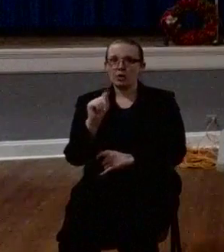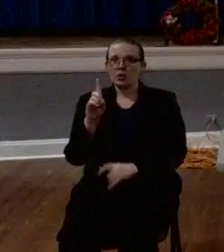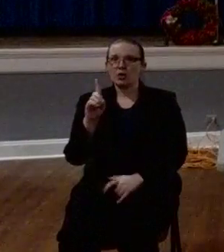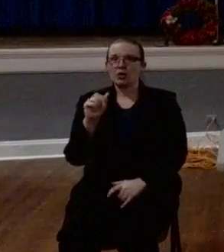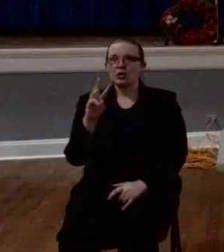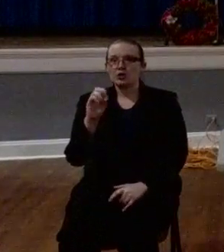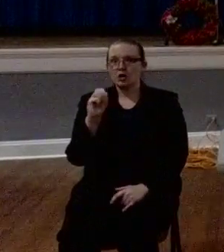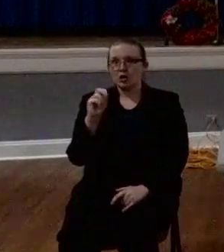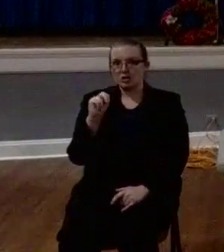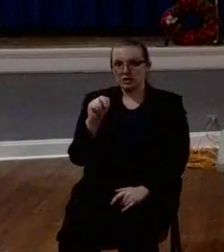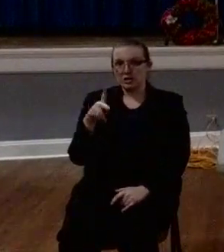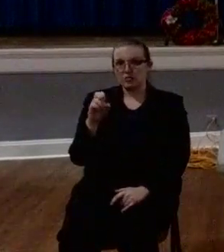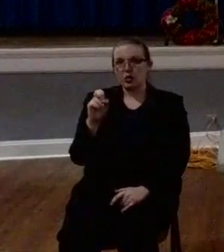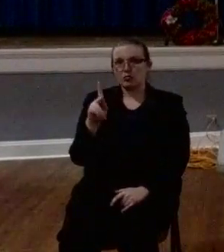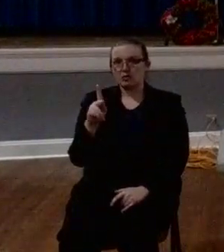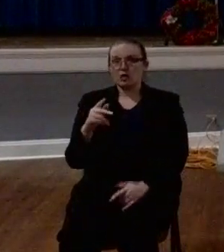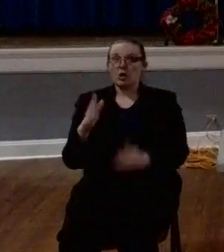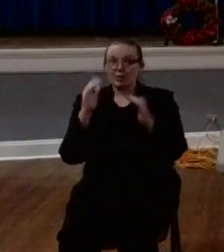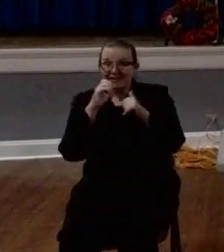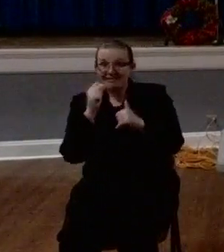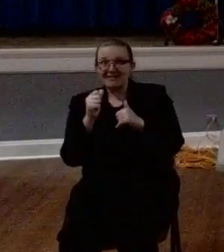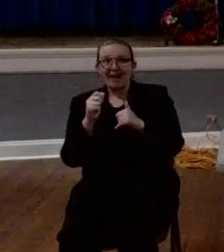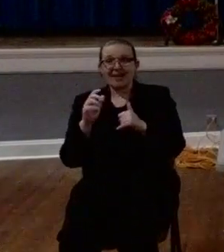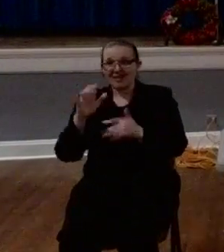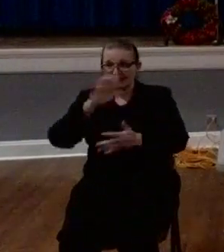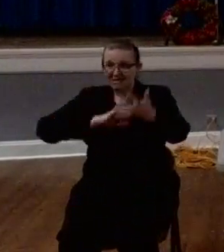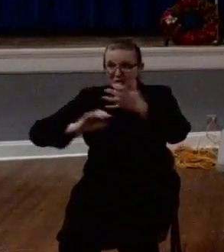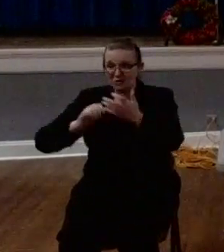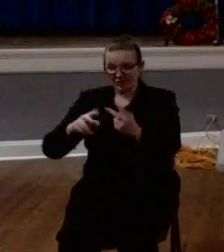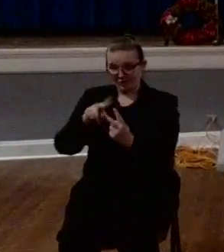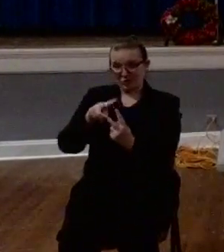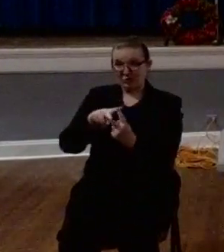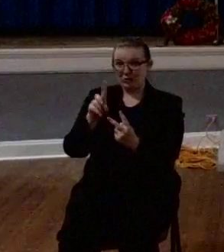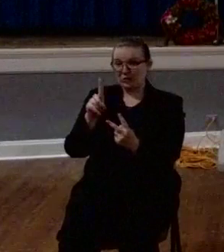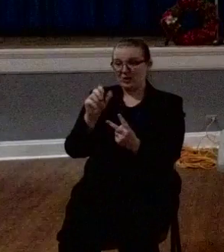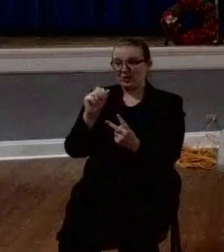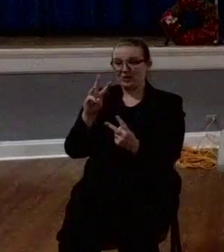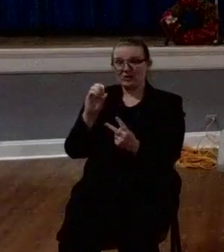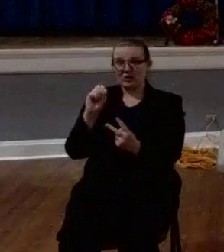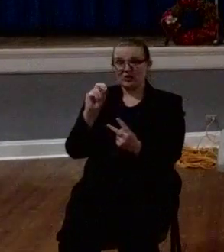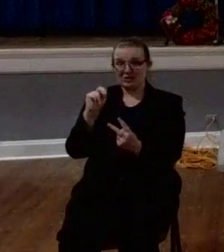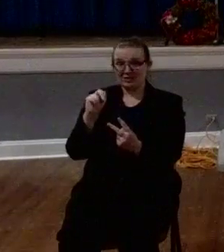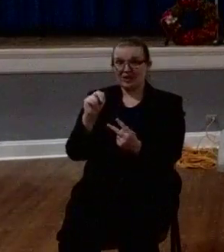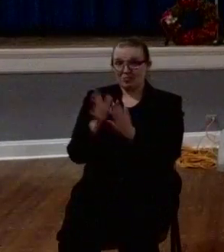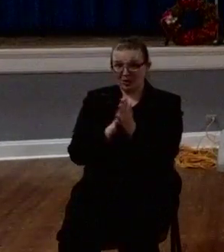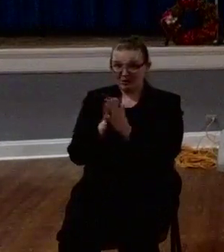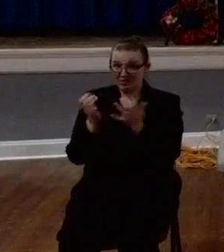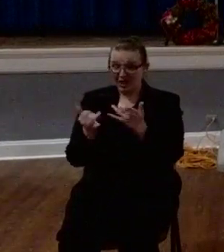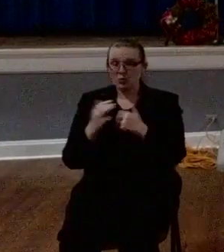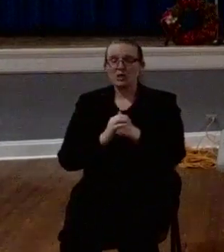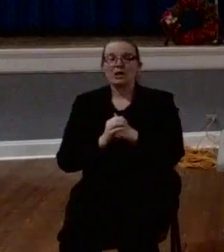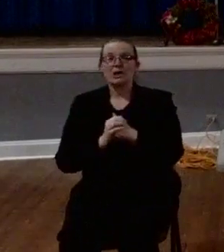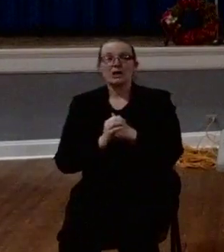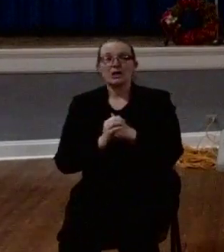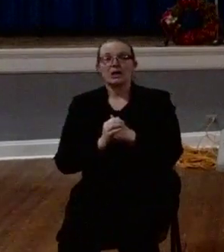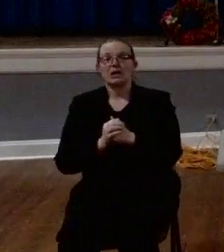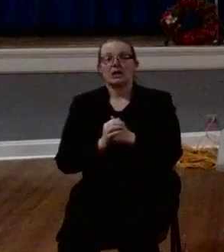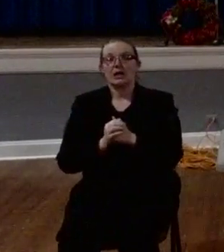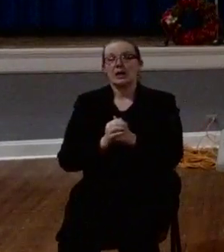be confusing the two Dawson parks, because one thing that the city has is when Mr.